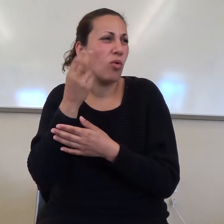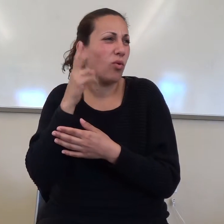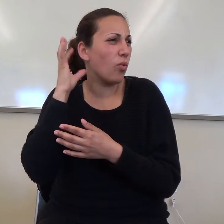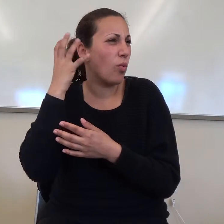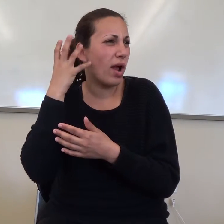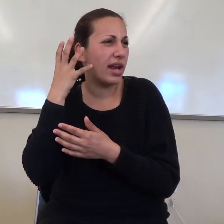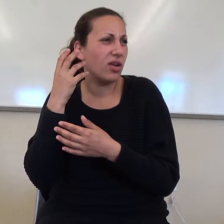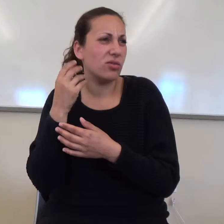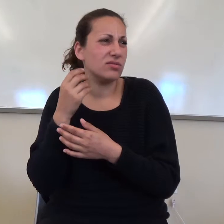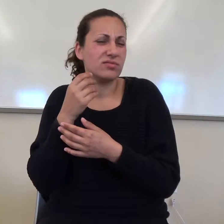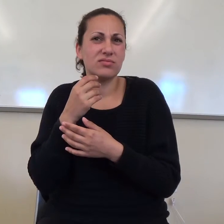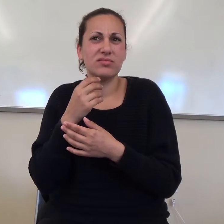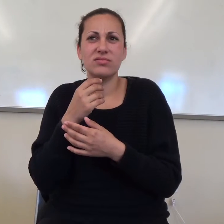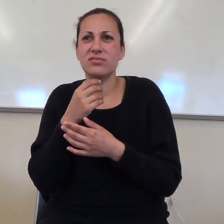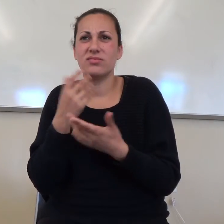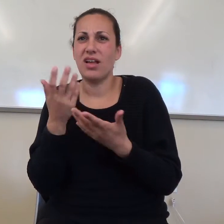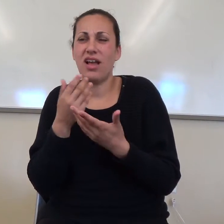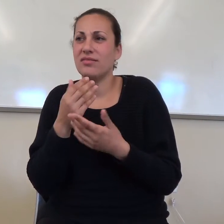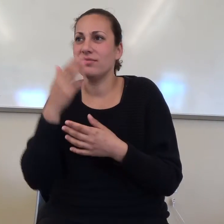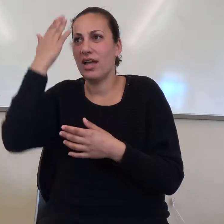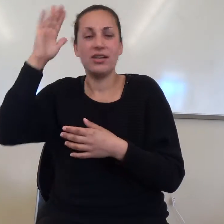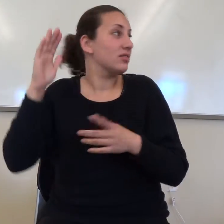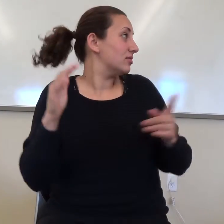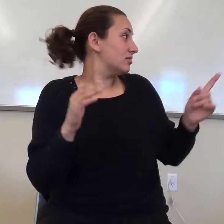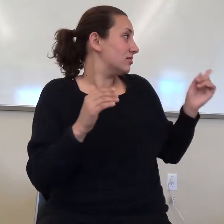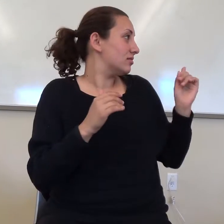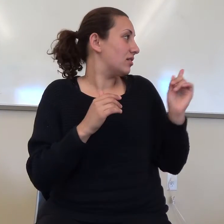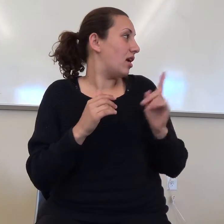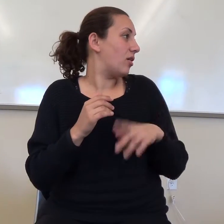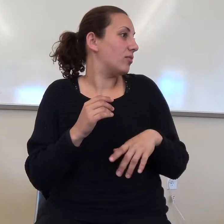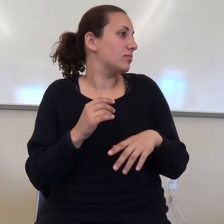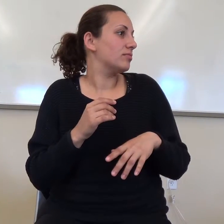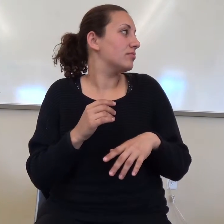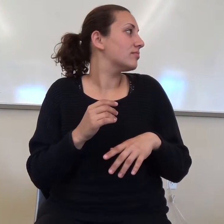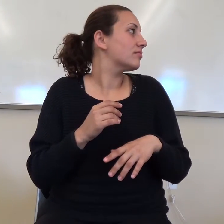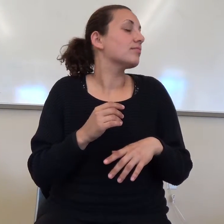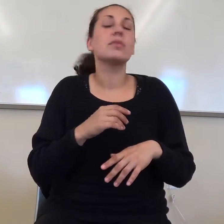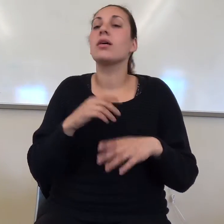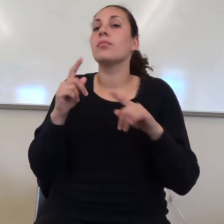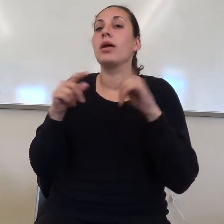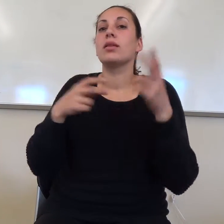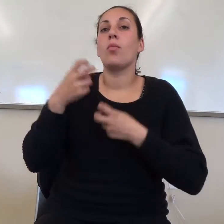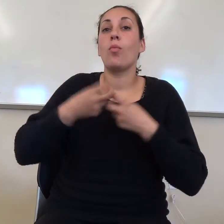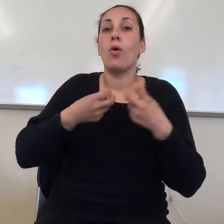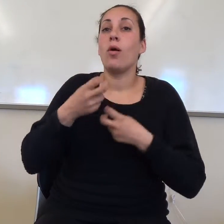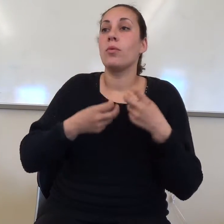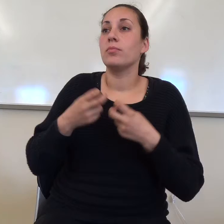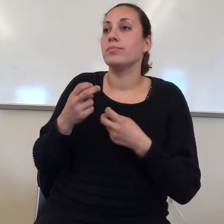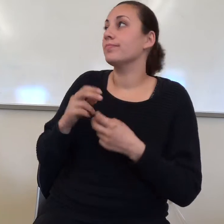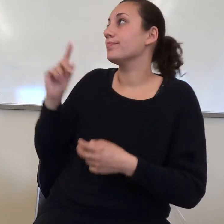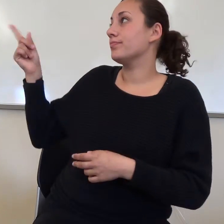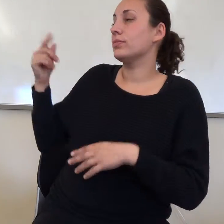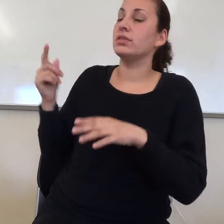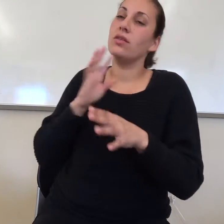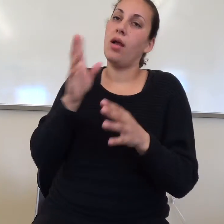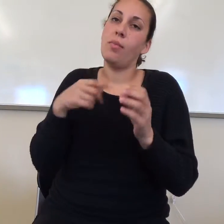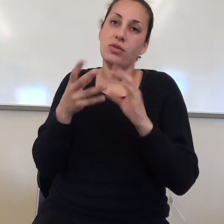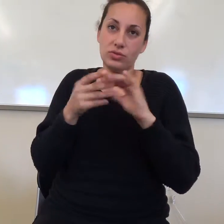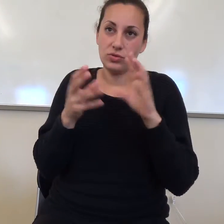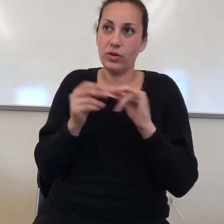it's not anywhere near close. That's the problem. But your problem is that there isn't another sentence